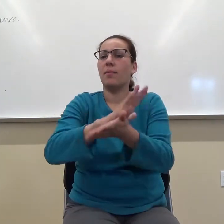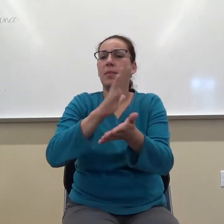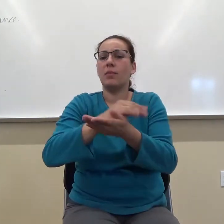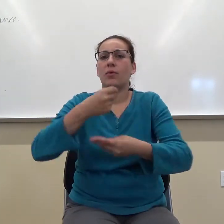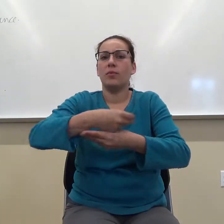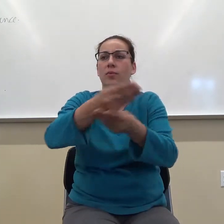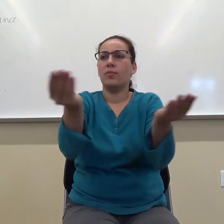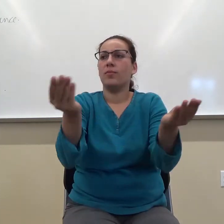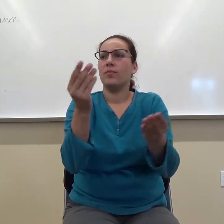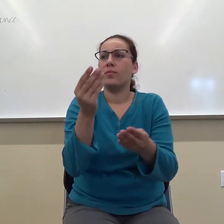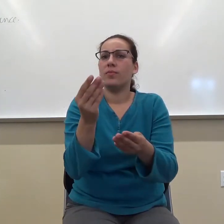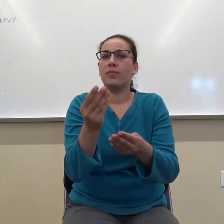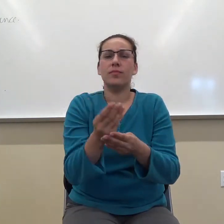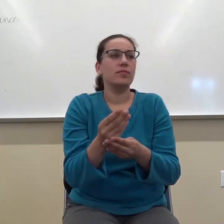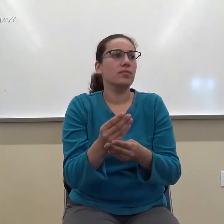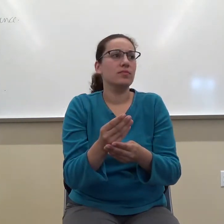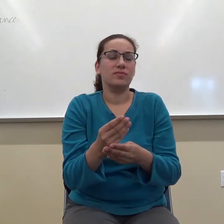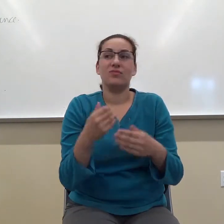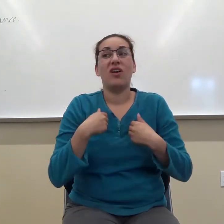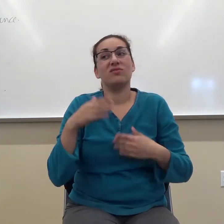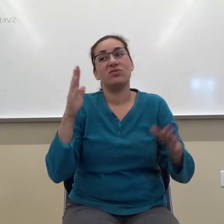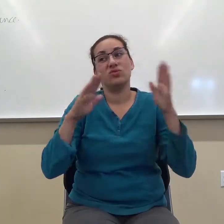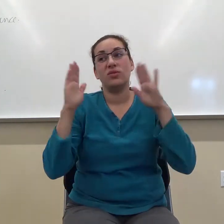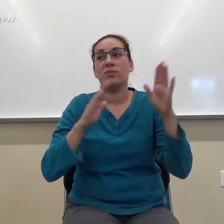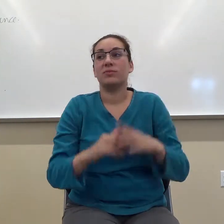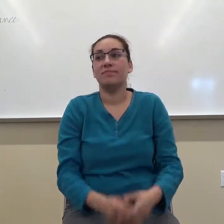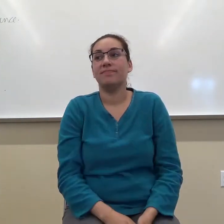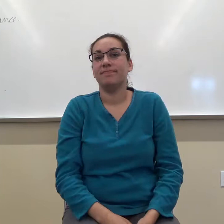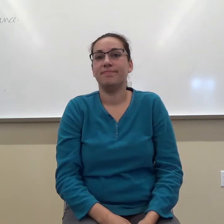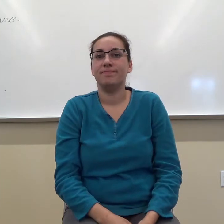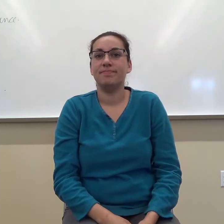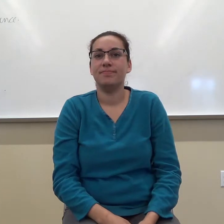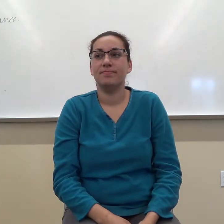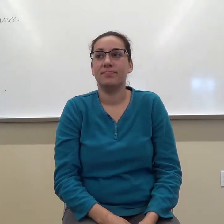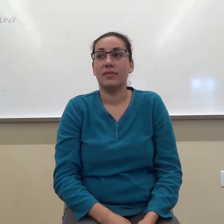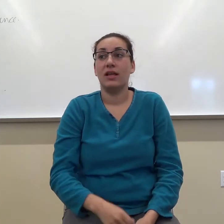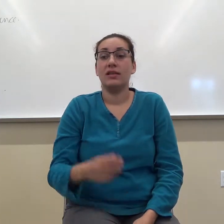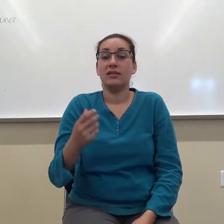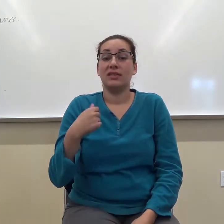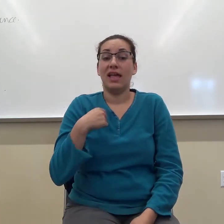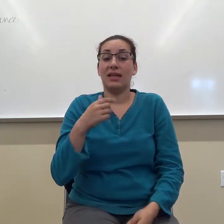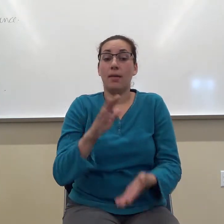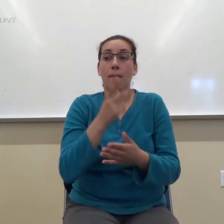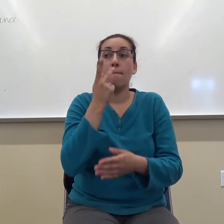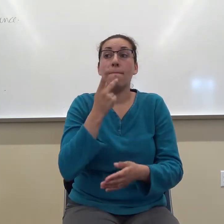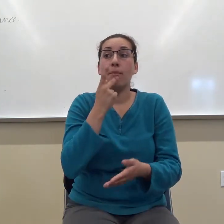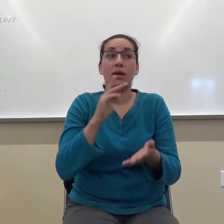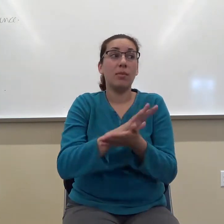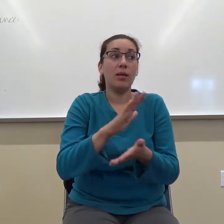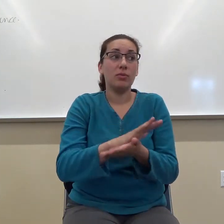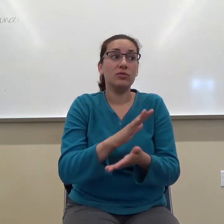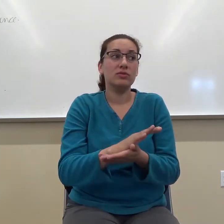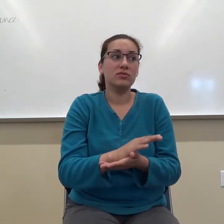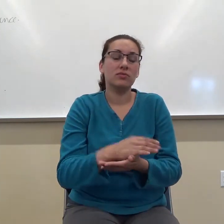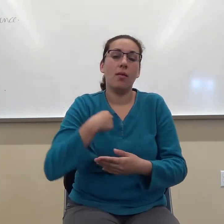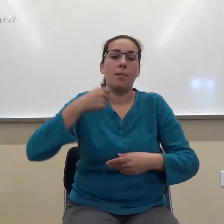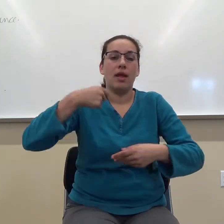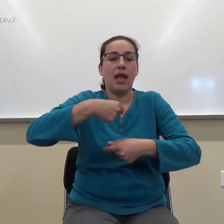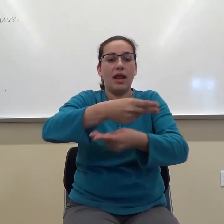And that's where we're running into trouble, where I'm handing back a few more pink sheets than I used to, which always happens, because people run into